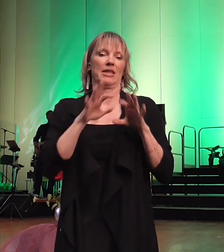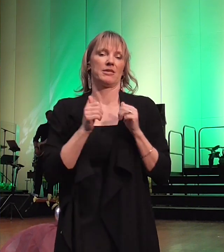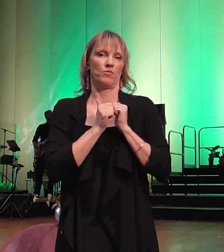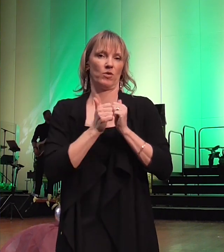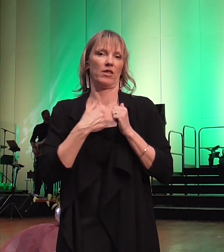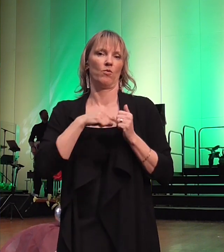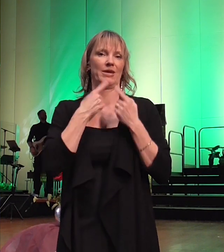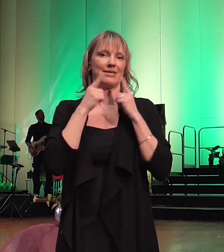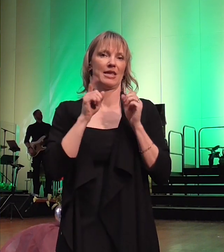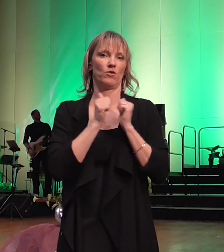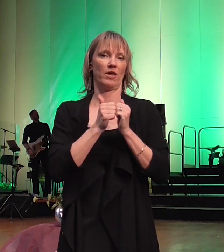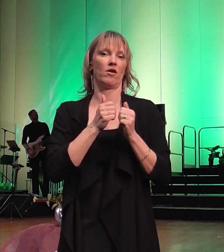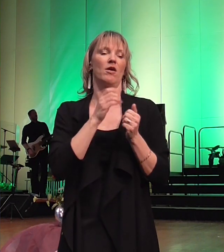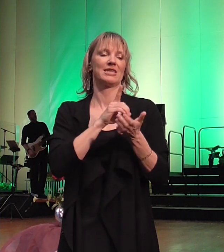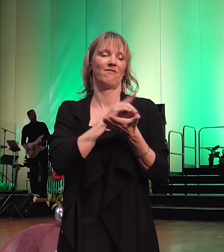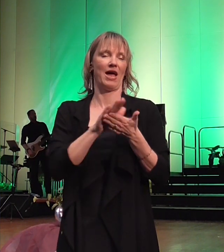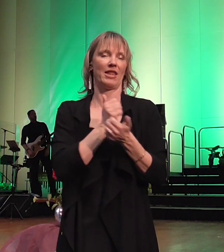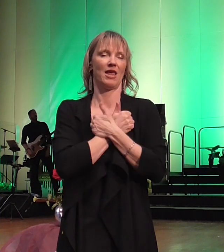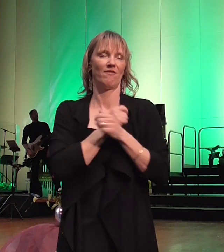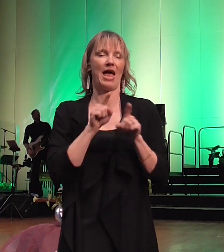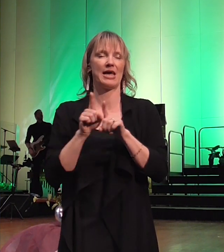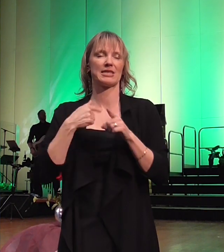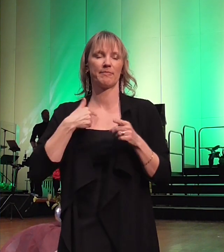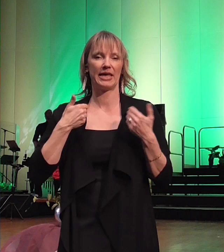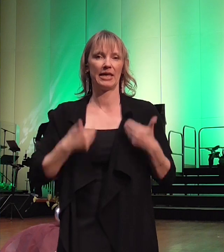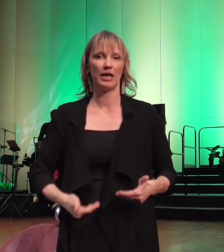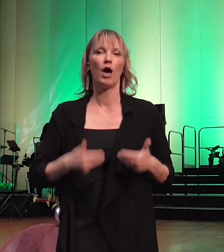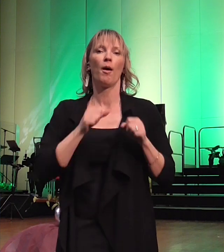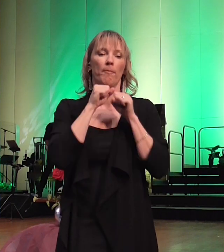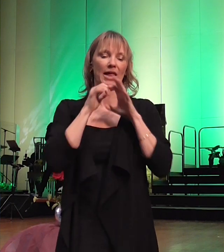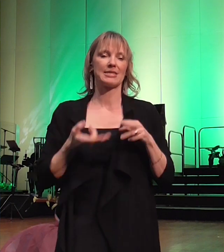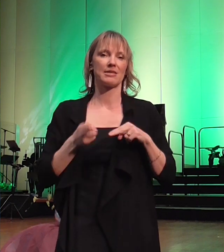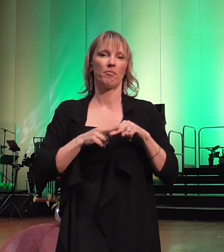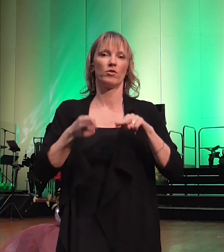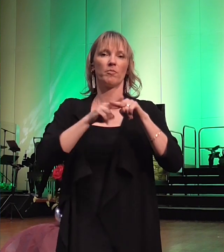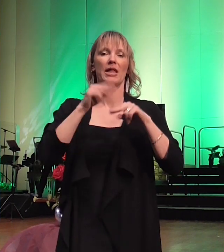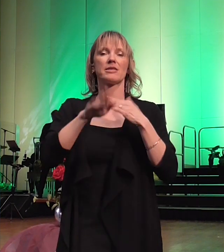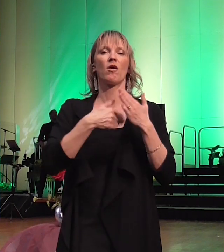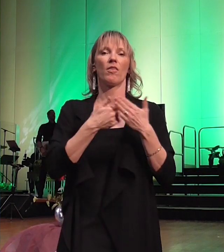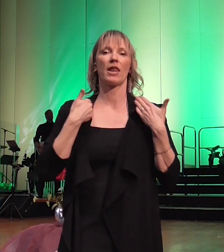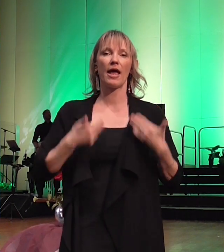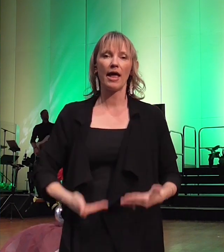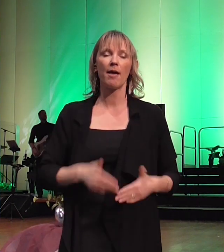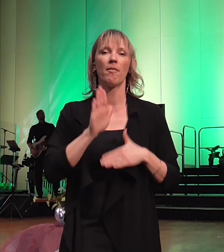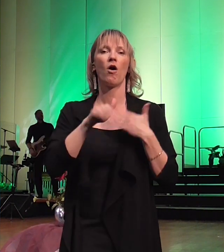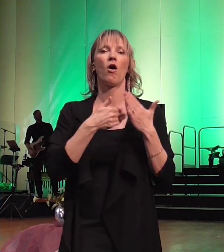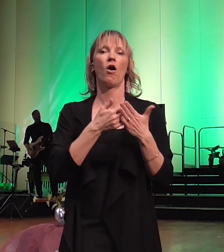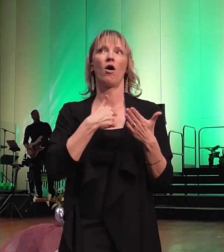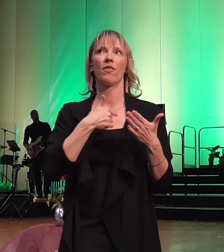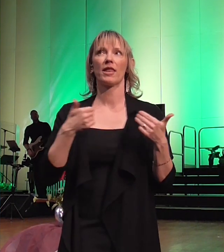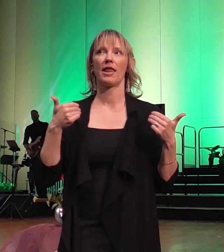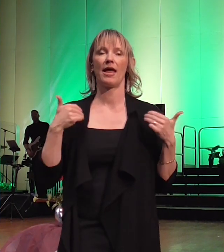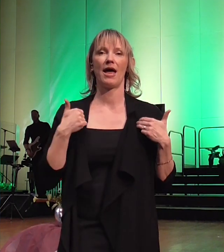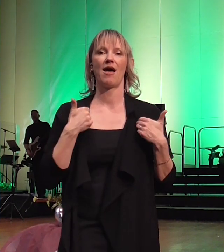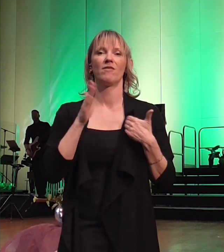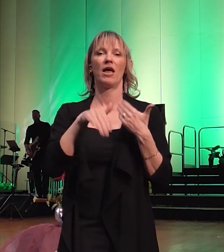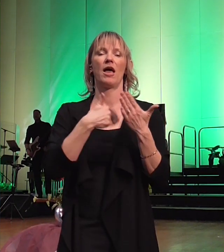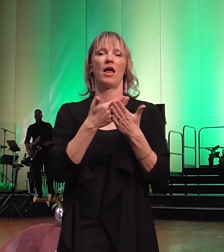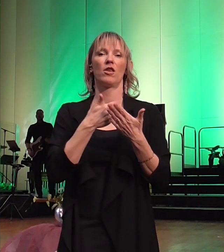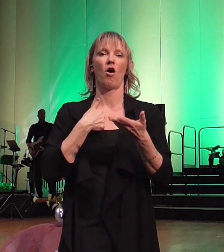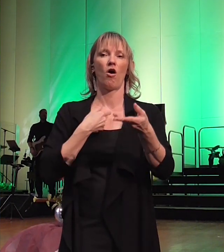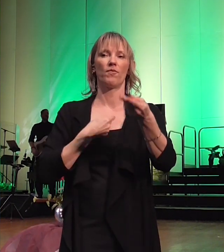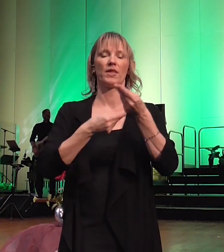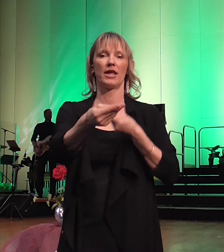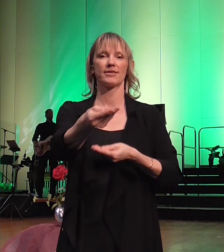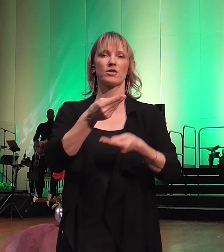offering affirmation. Divine love as me blesses and multiplies all that I am, all that I have,